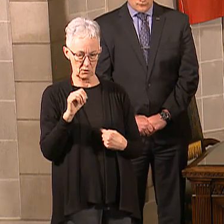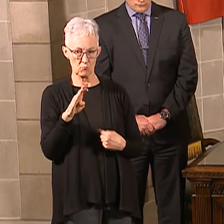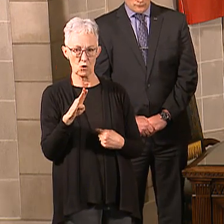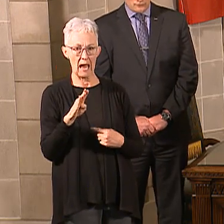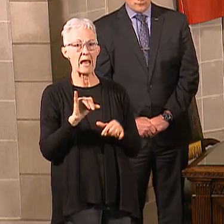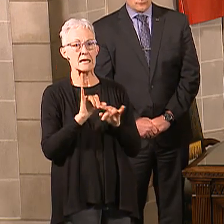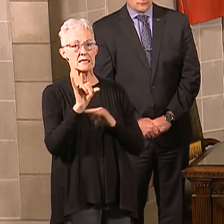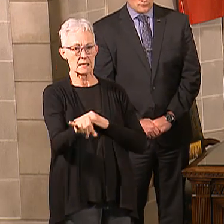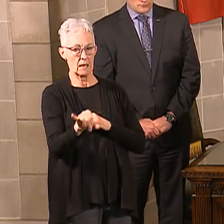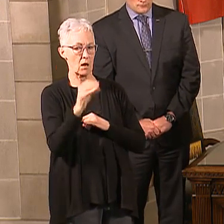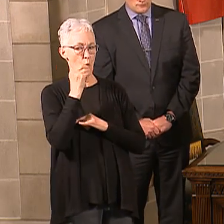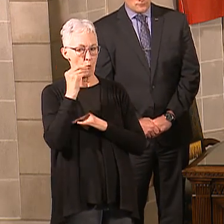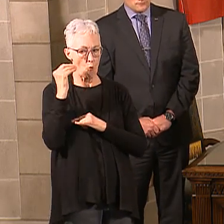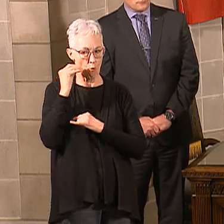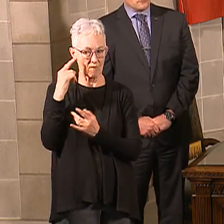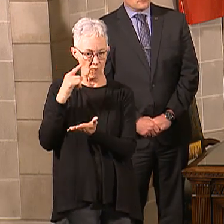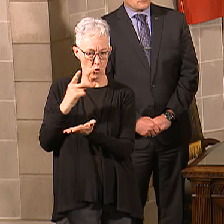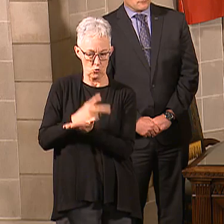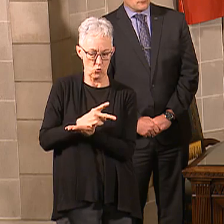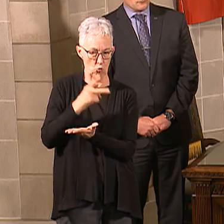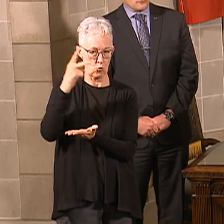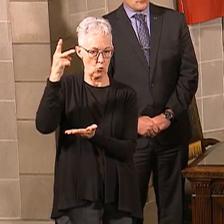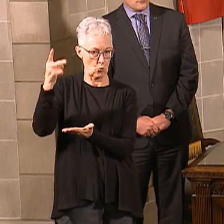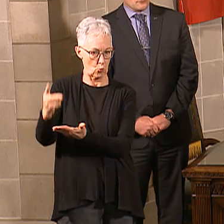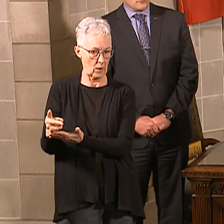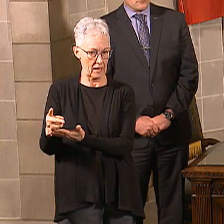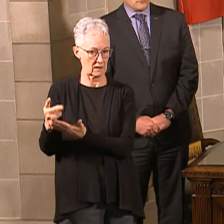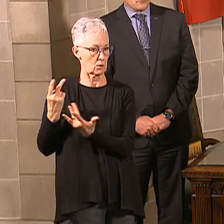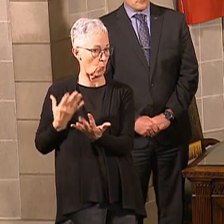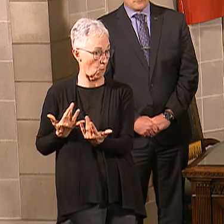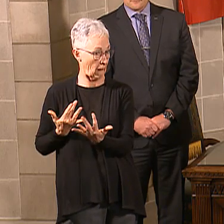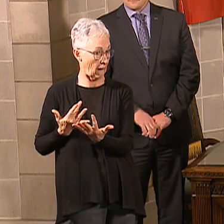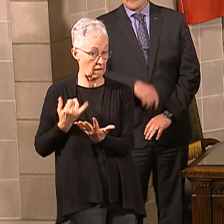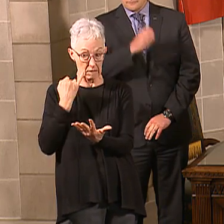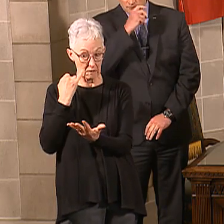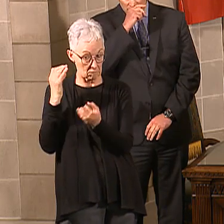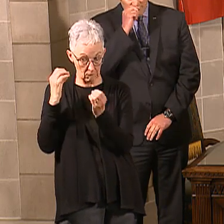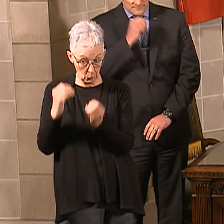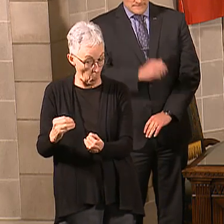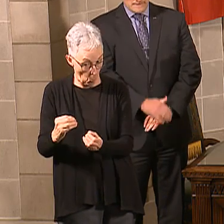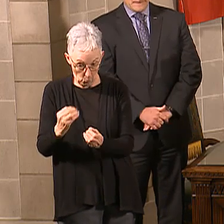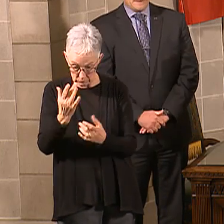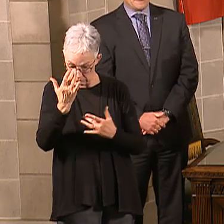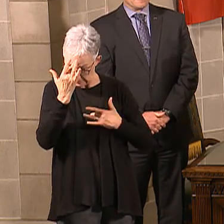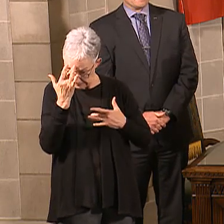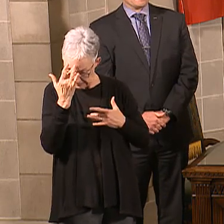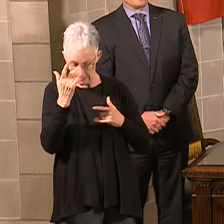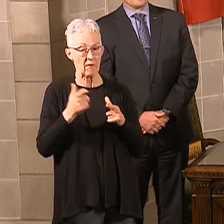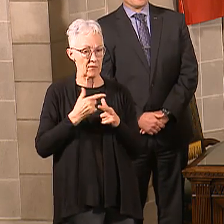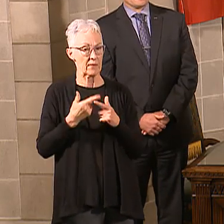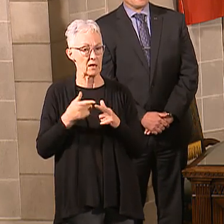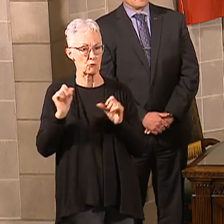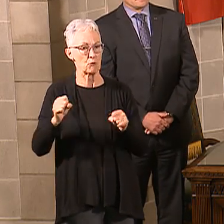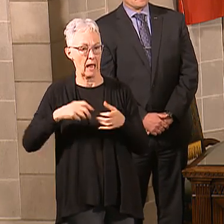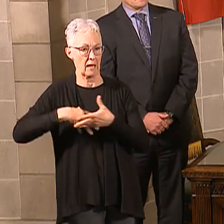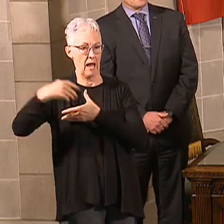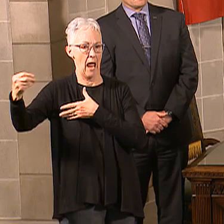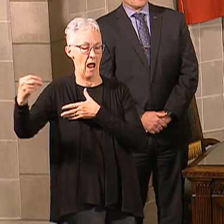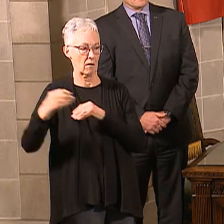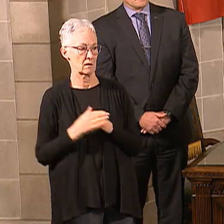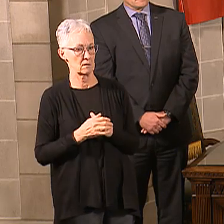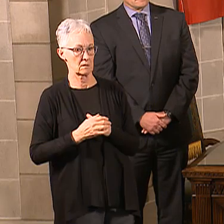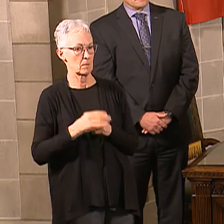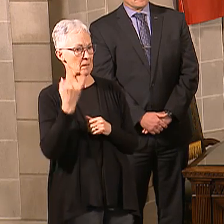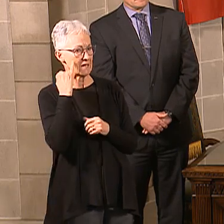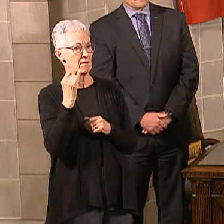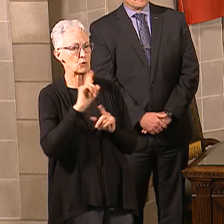stay home for 2 weeks. Make sure you don't develop symptoms. And again, the rule of thumb is going to be if you've been in one of those places and then you